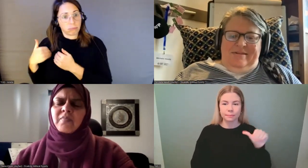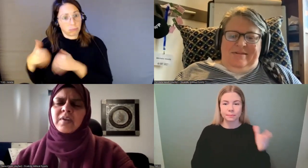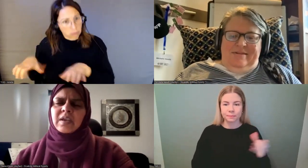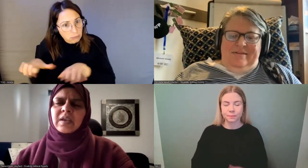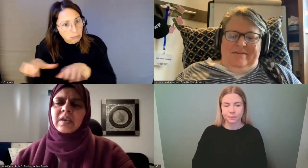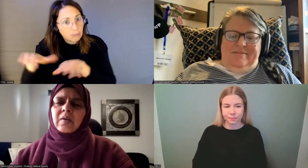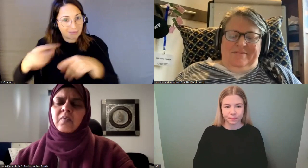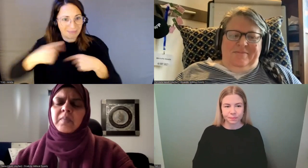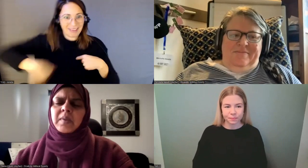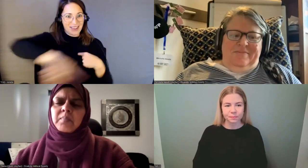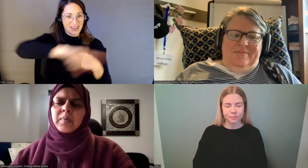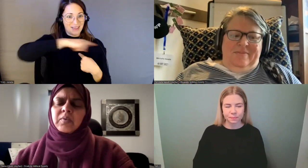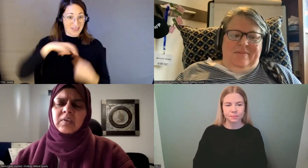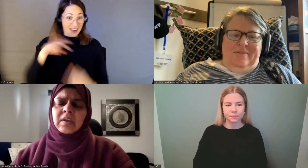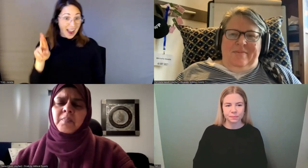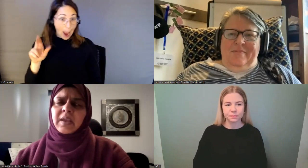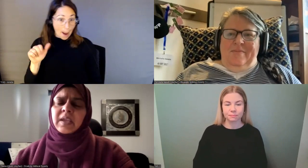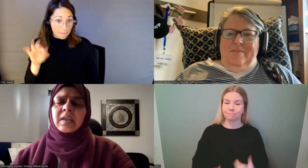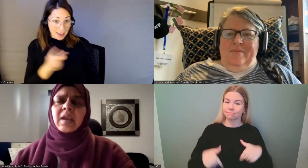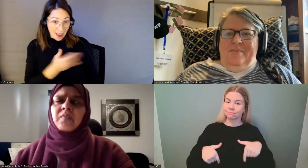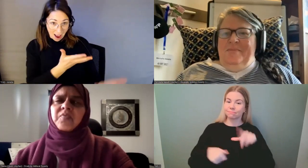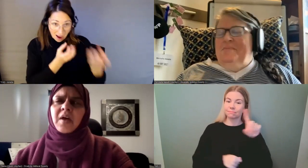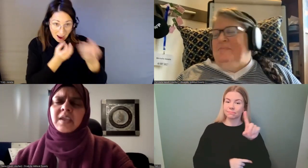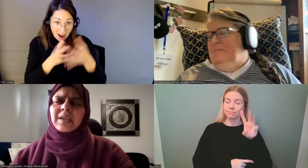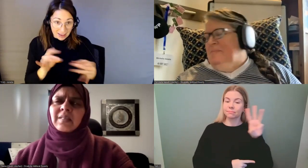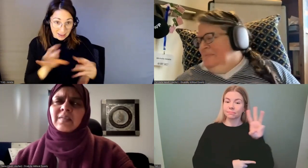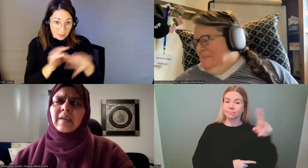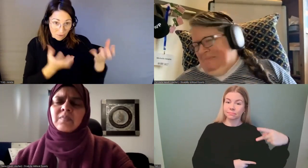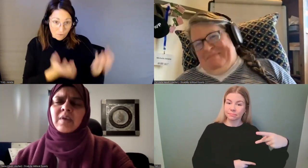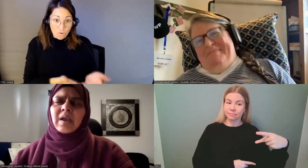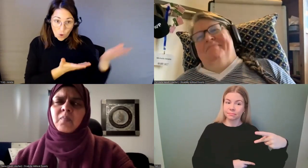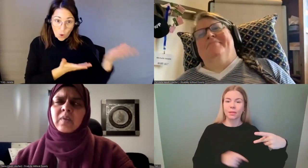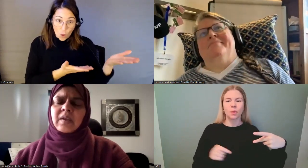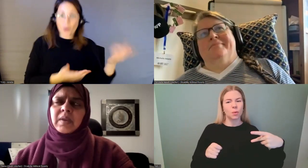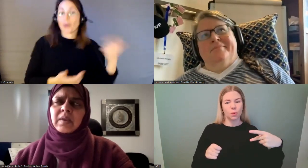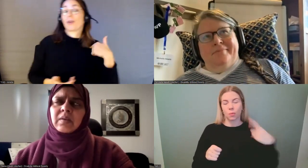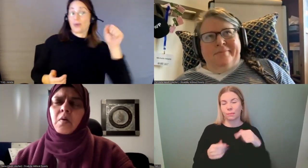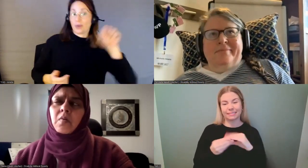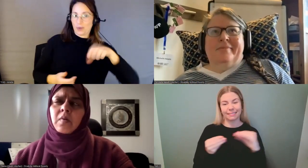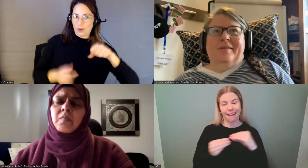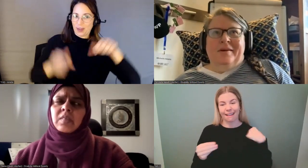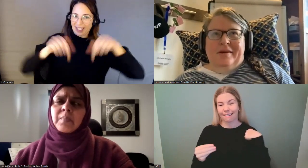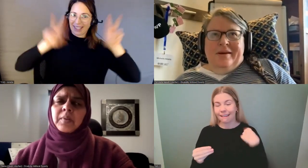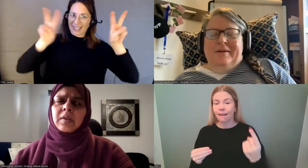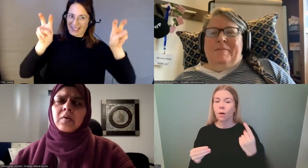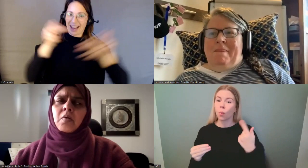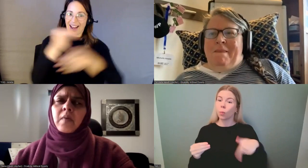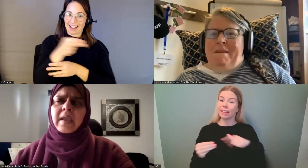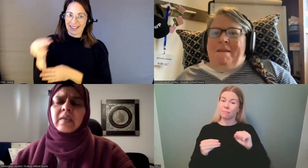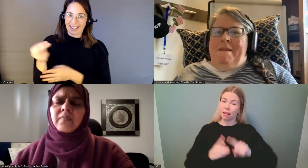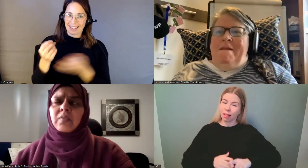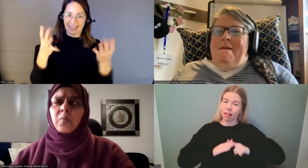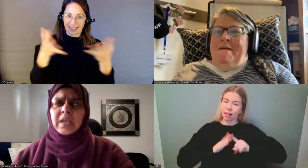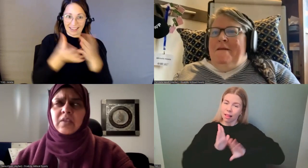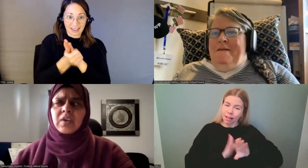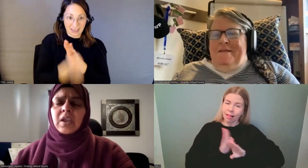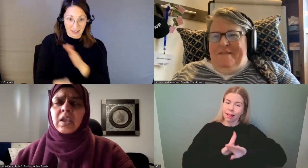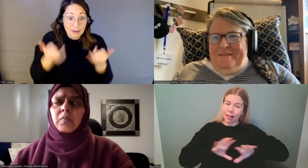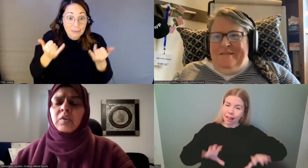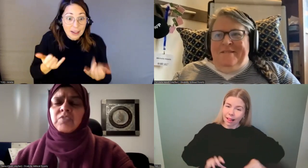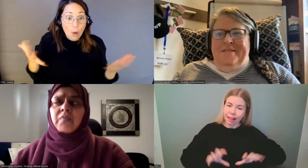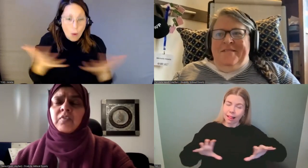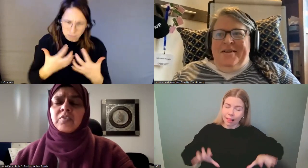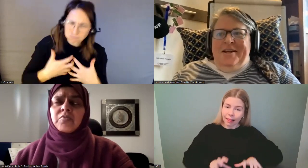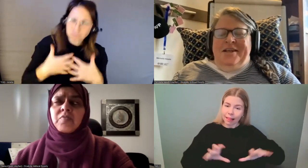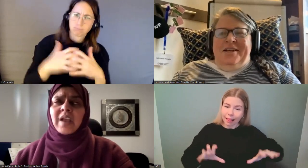Without Poverty, we've been building a plane and flying it at the same time. We have been going with the political wave and wind